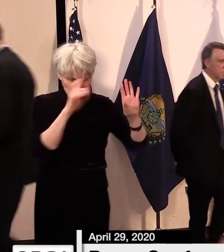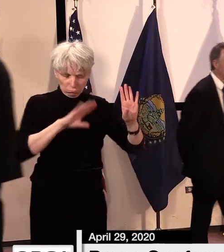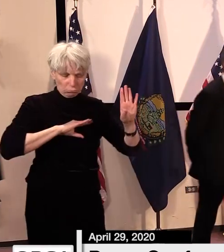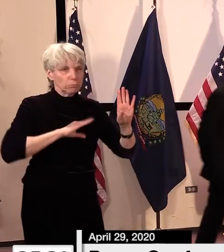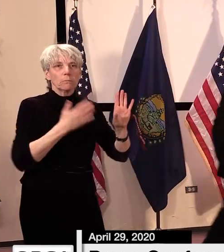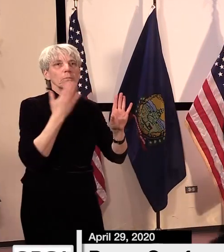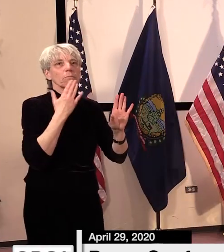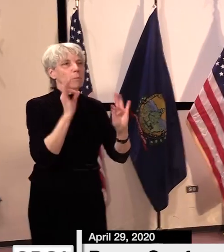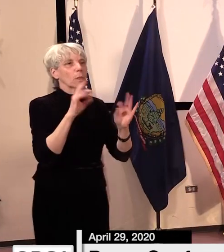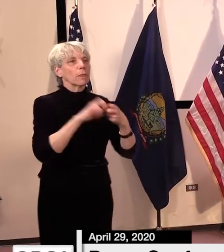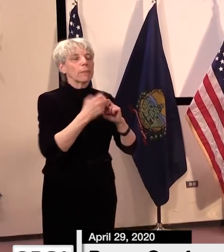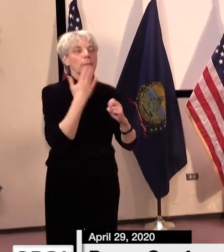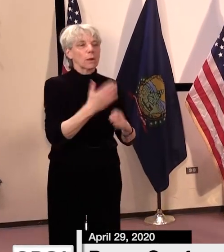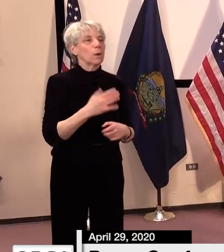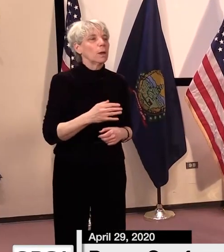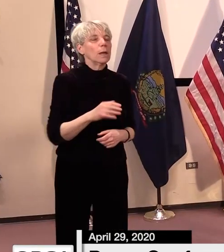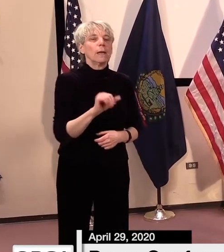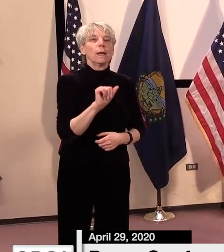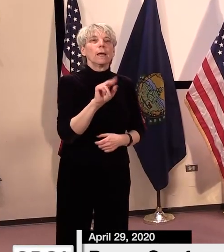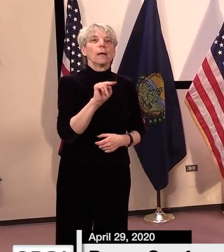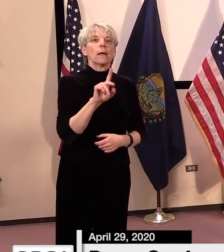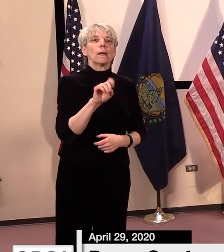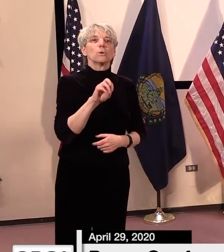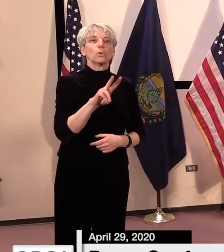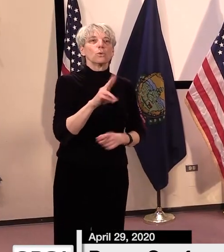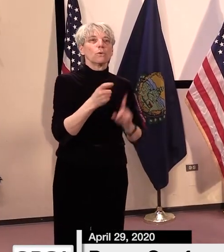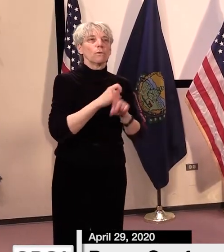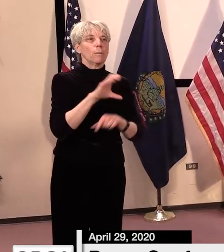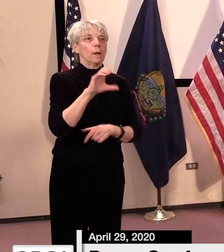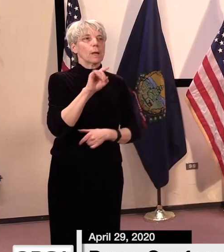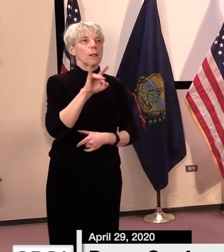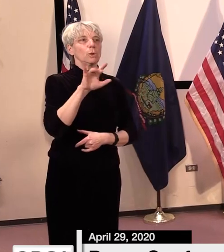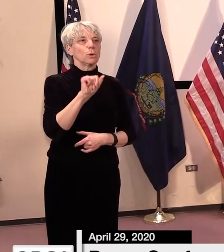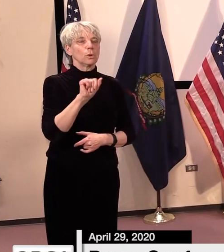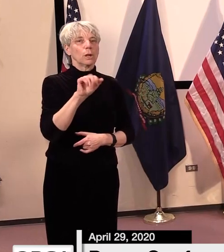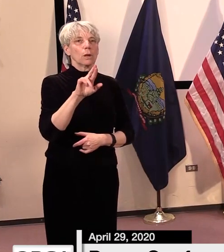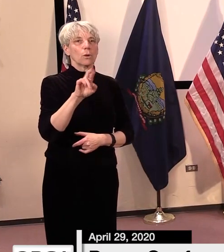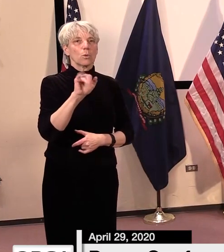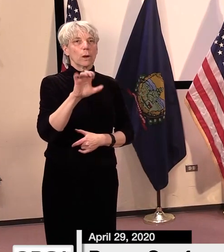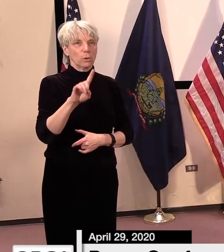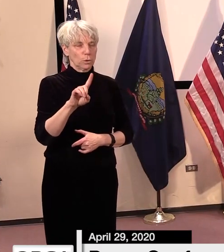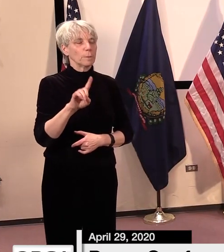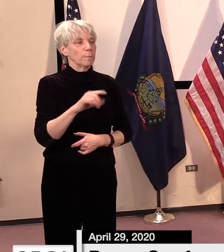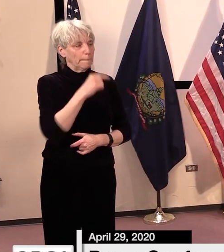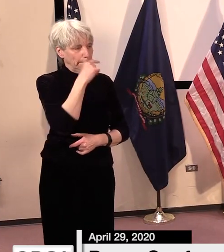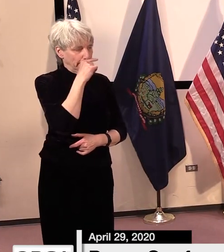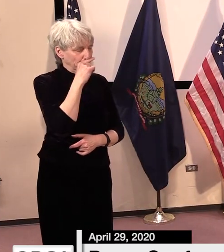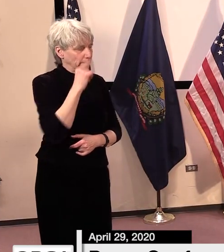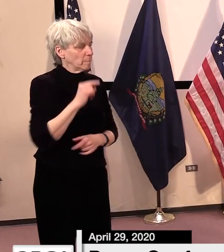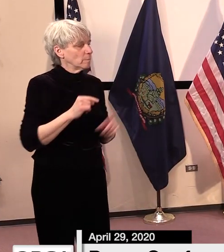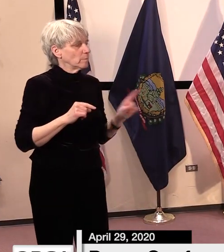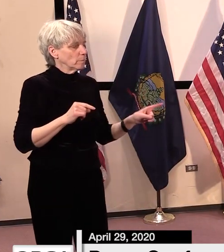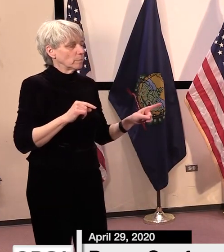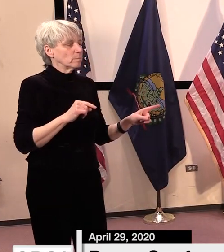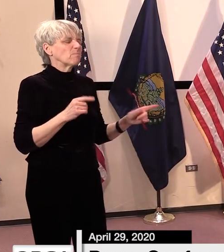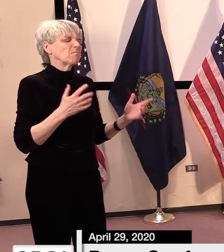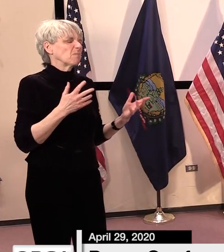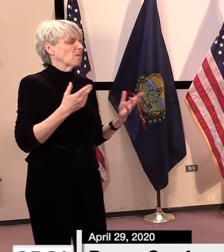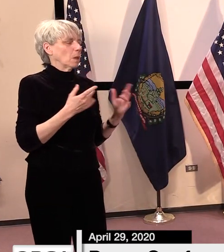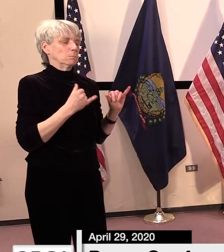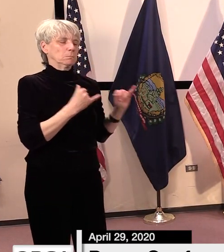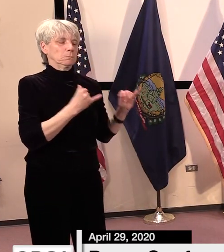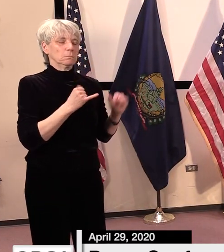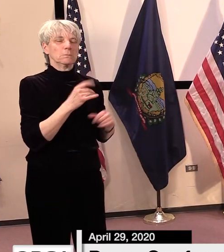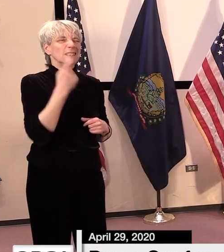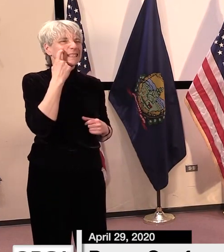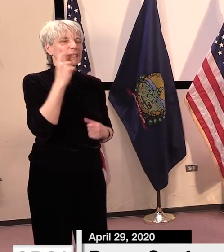it. Thank Andrew, you. Andrew, Caledonia Record. Yeah, hi there. Mike raised the subject, so I won't really ask a question on